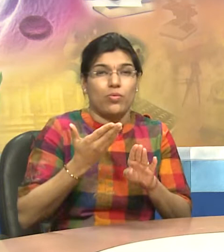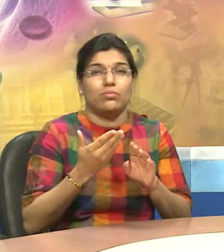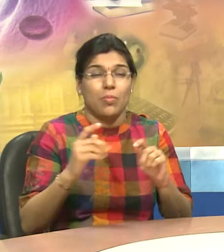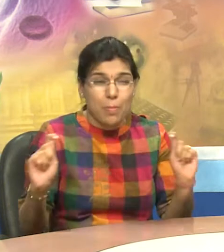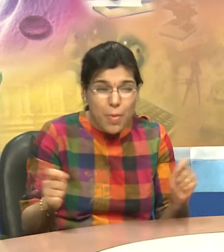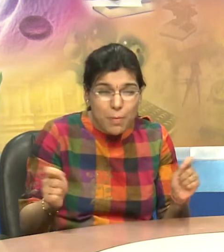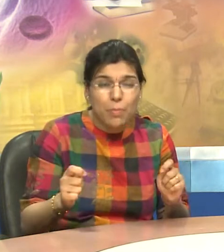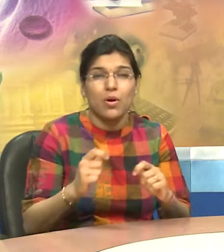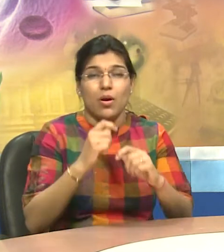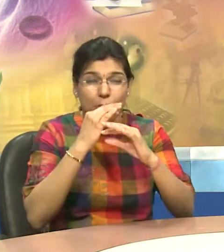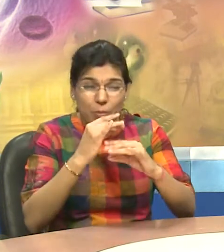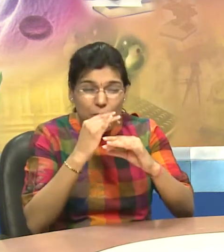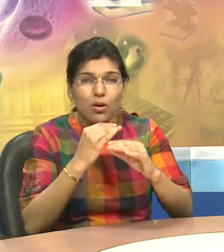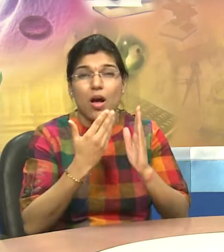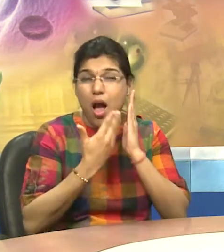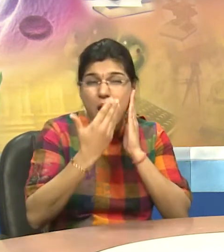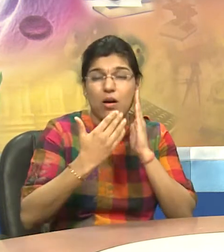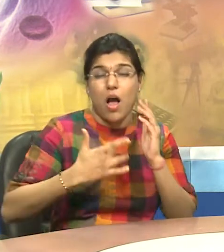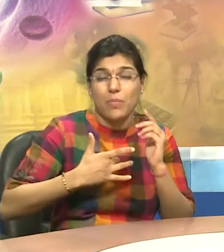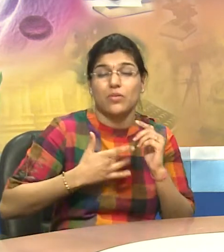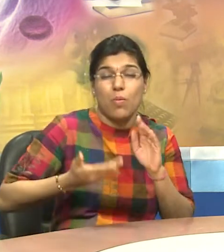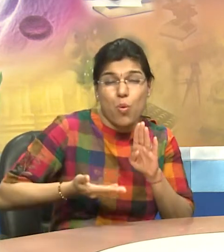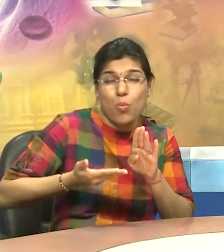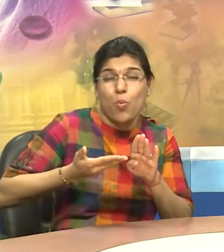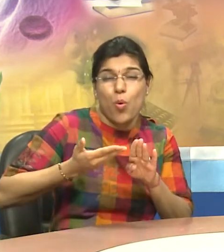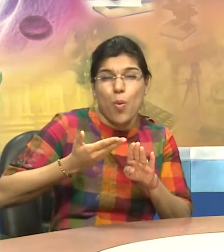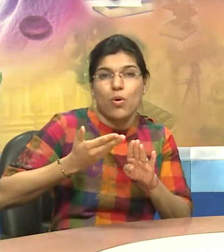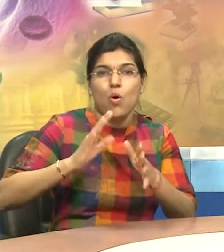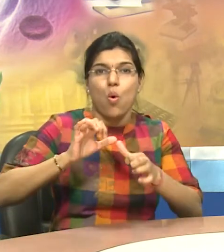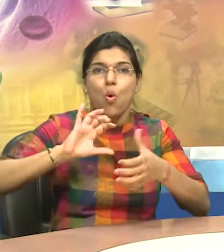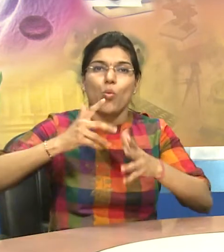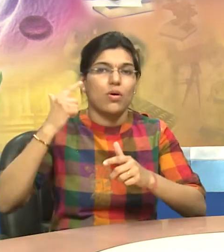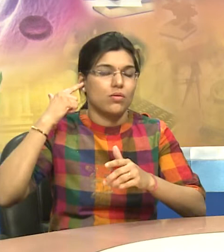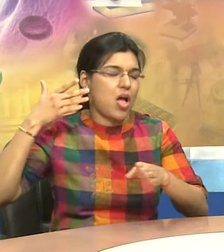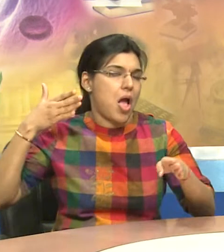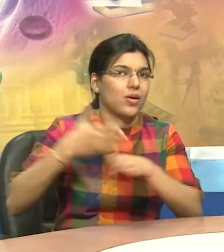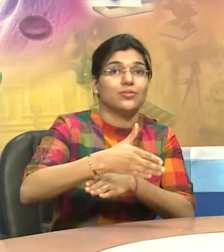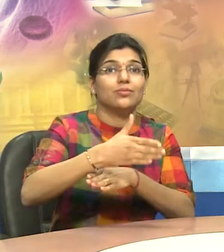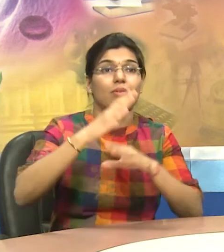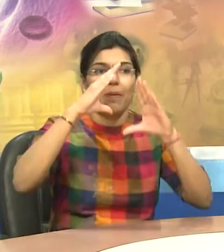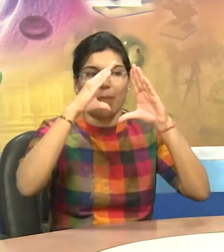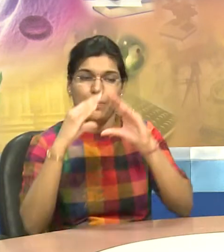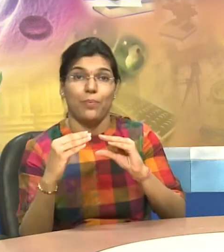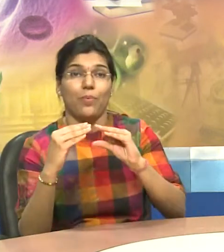Because of their habit of exploiting in loud noises for continuous